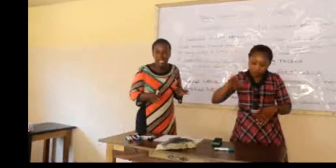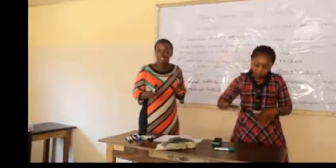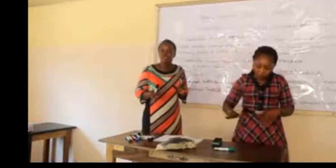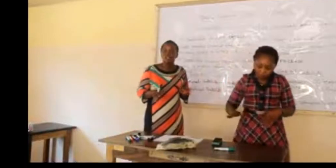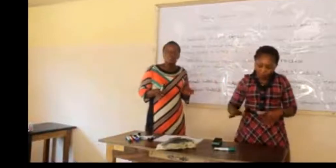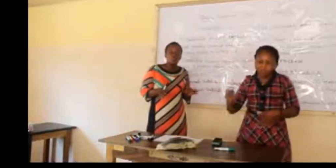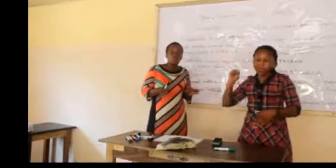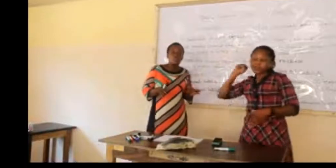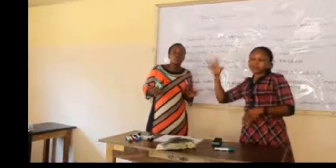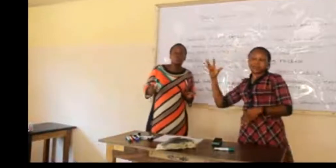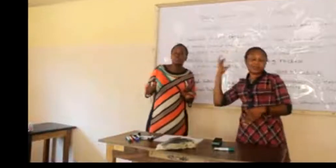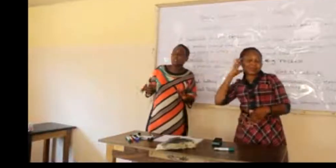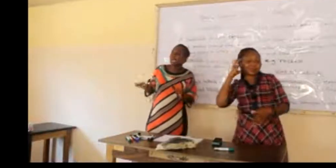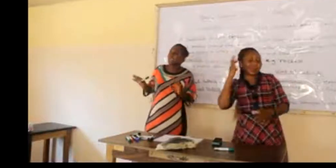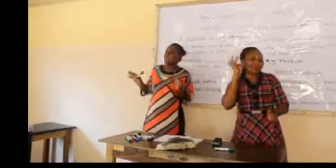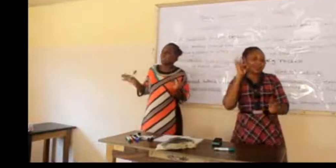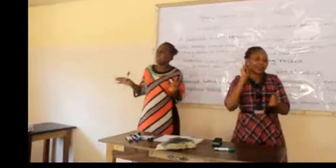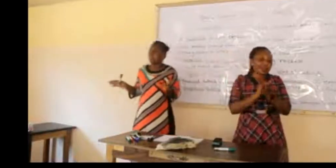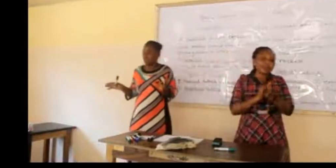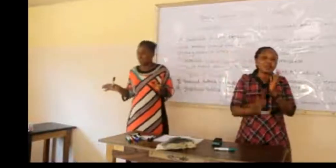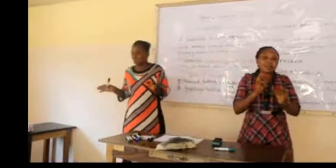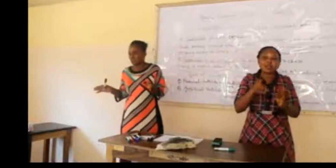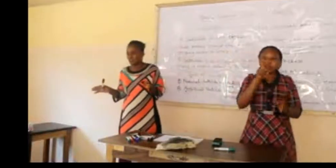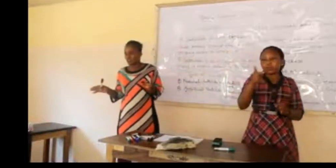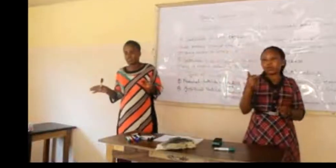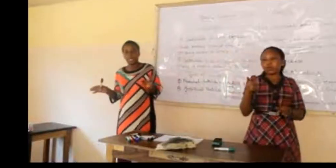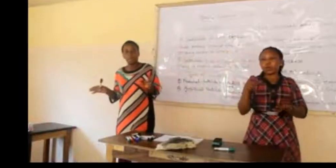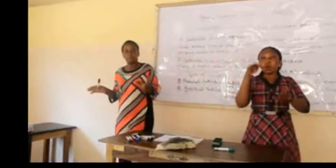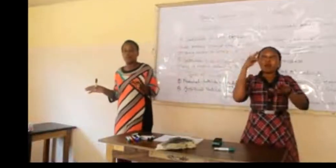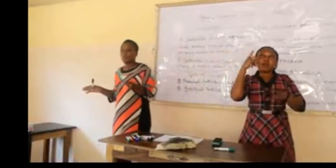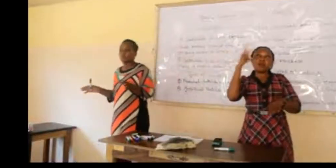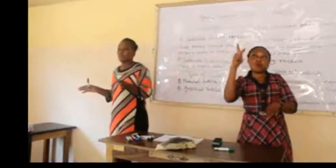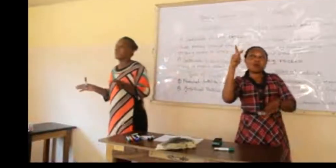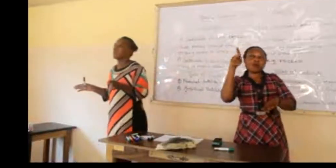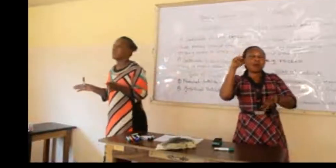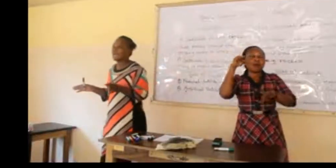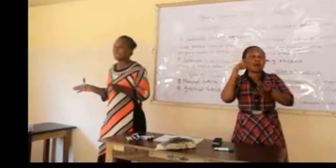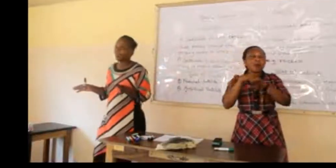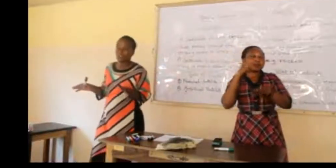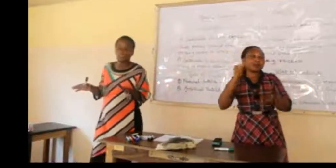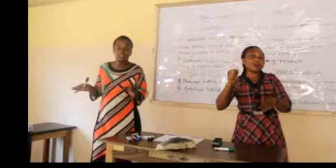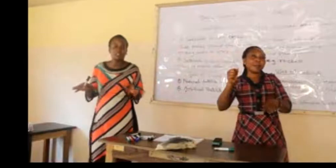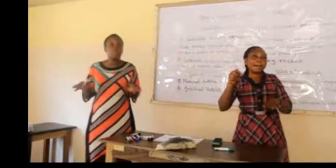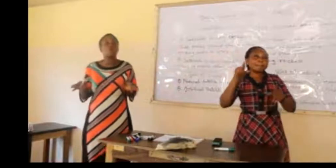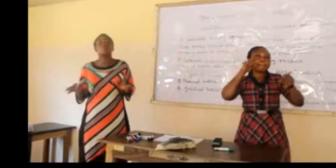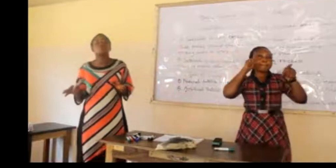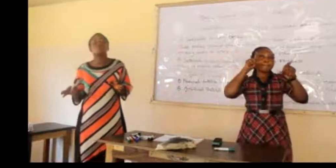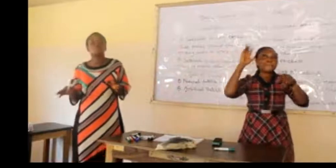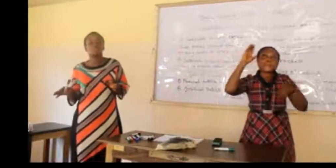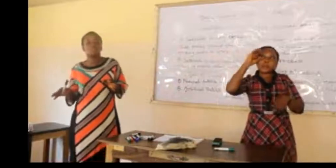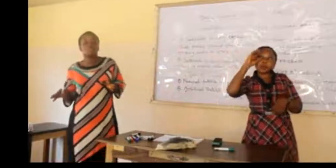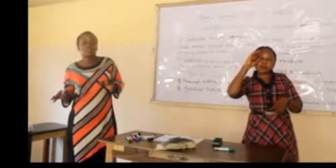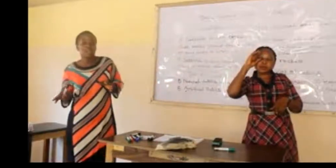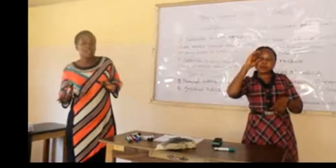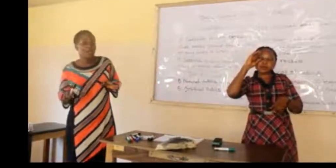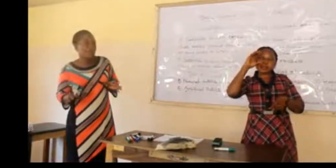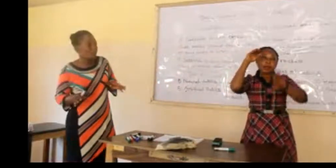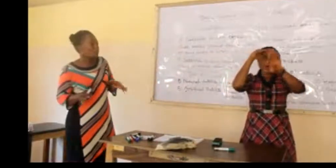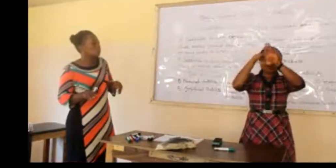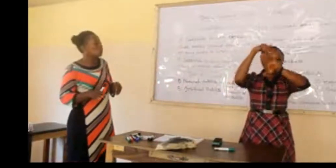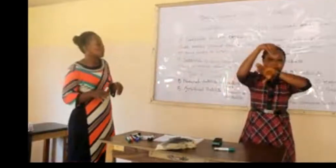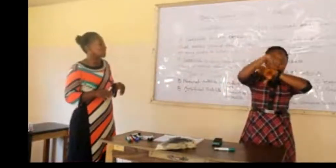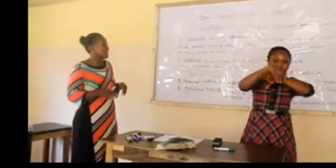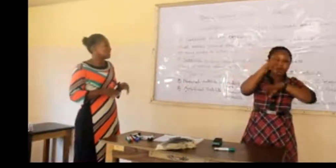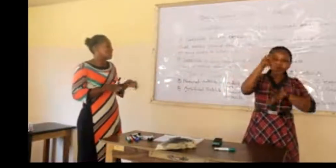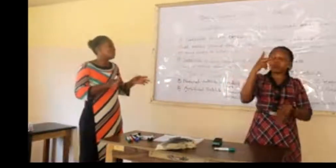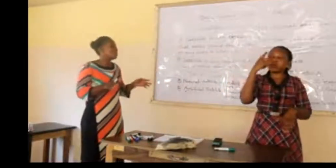shining in the night, you will see an image resembling of a woman cutting firewood. Our